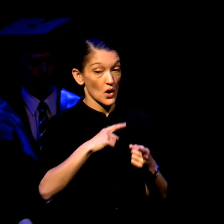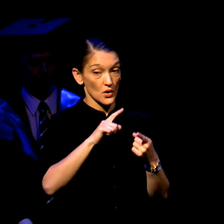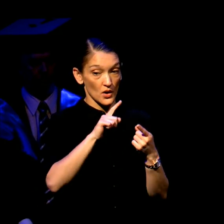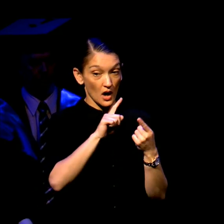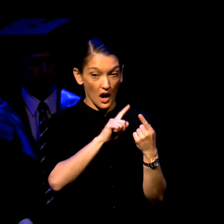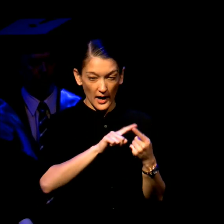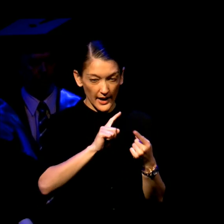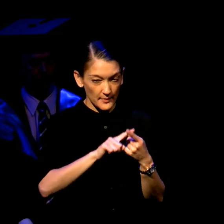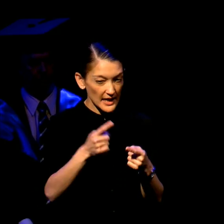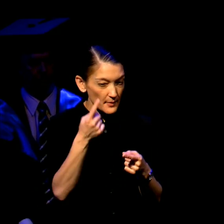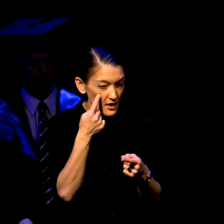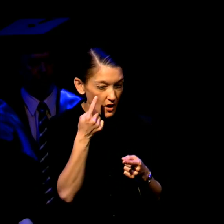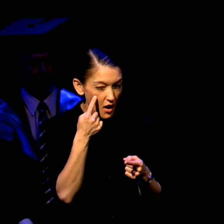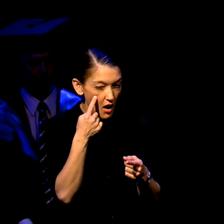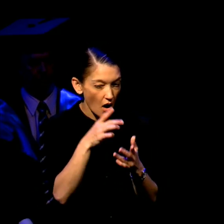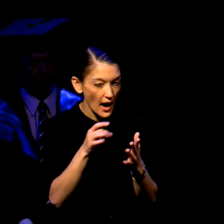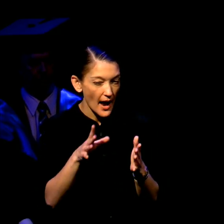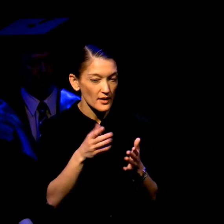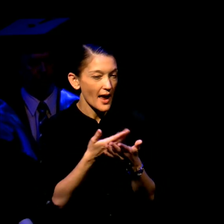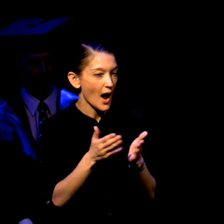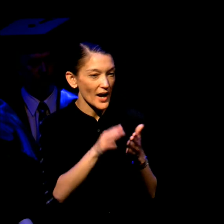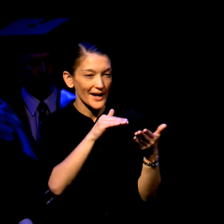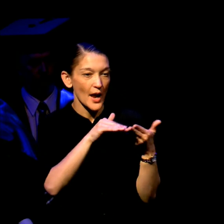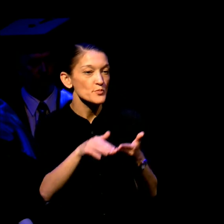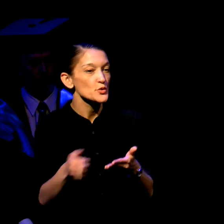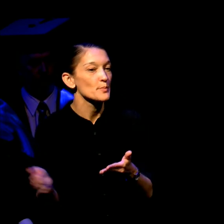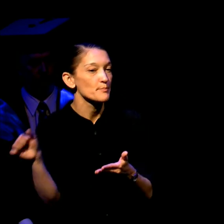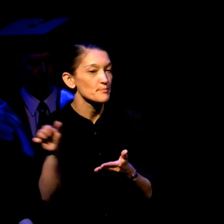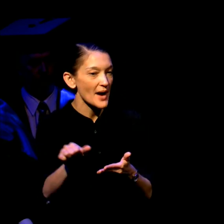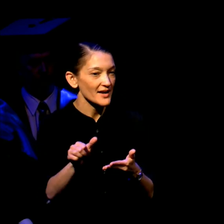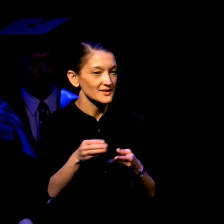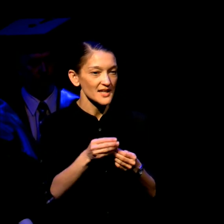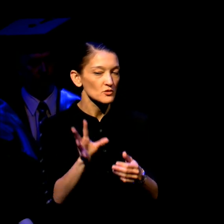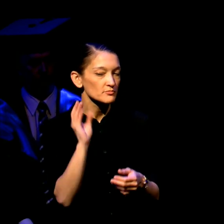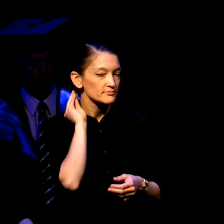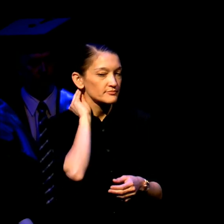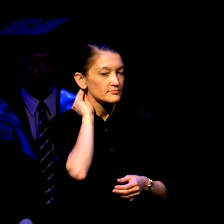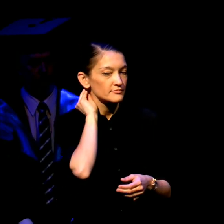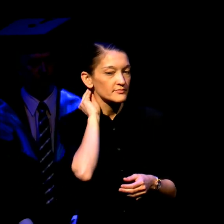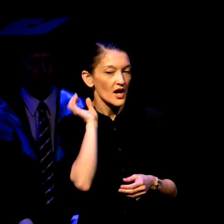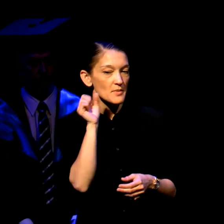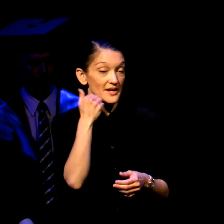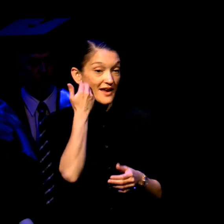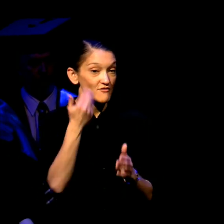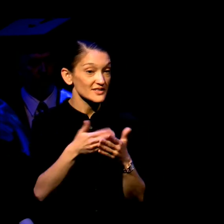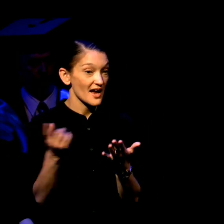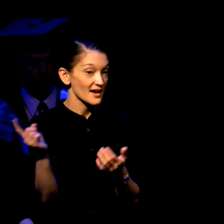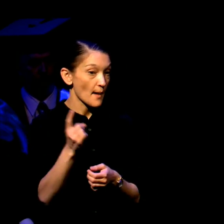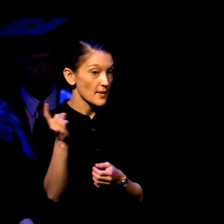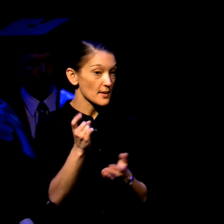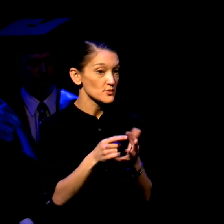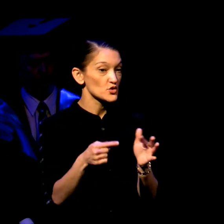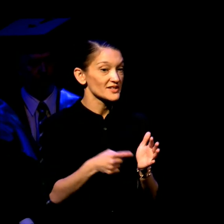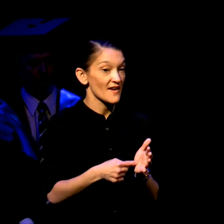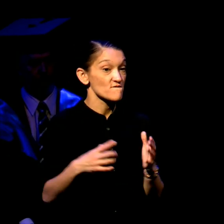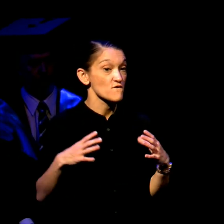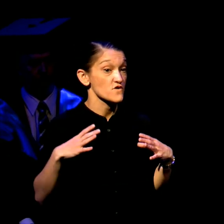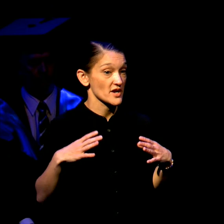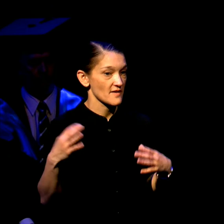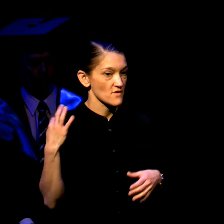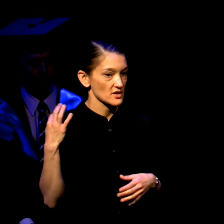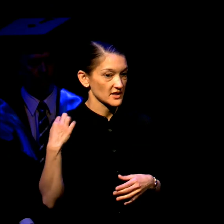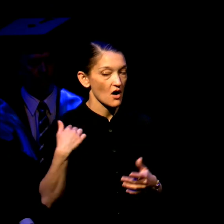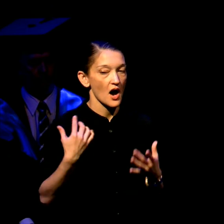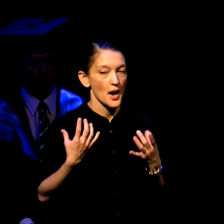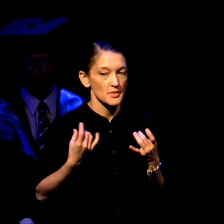an eye out for any way I can return the favor. And I ensure that each day that they showed up to set to help me for free, that I was